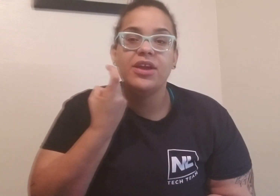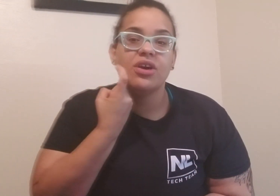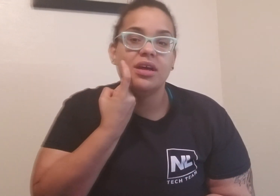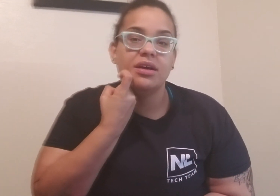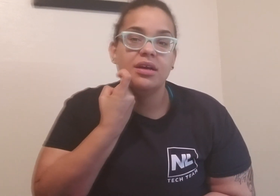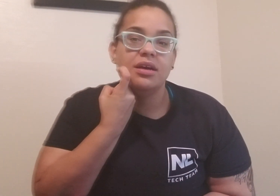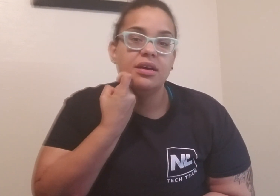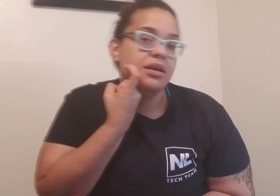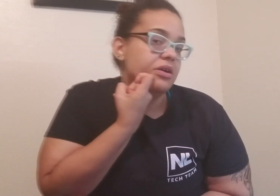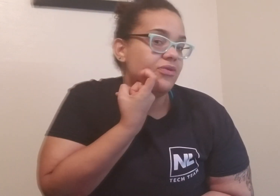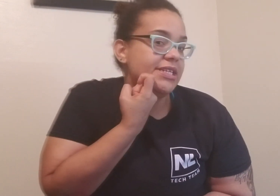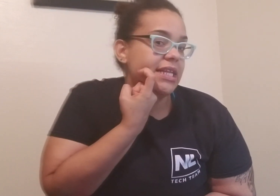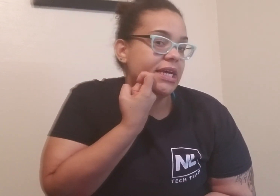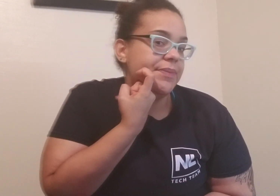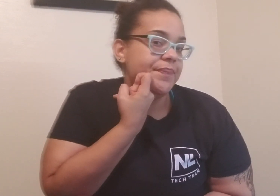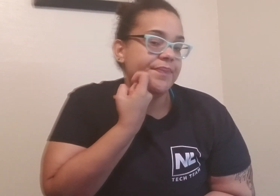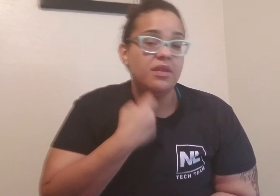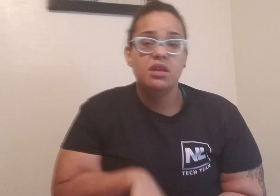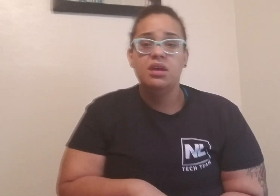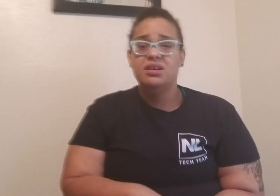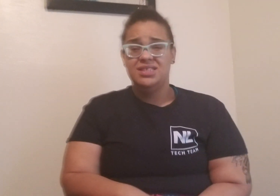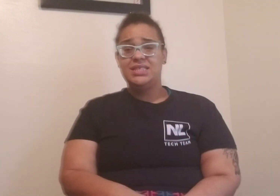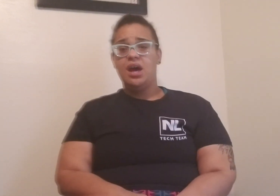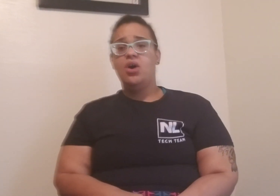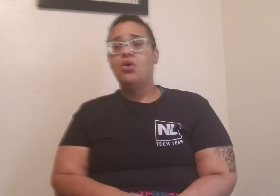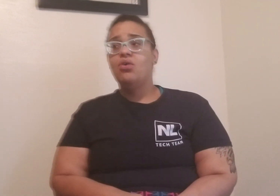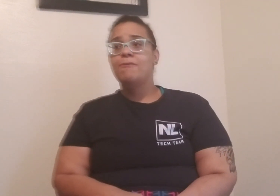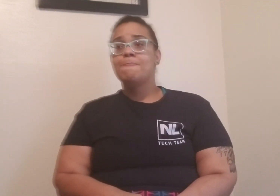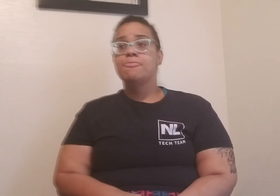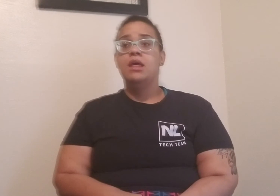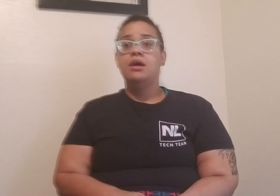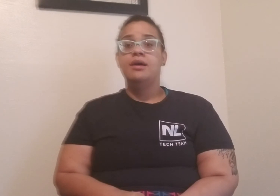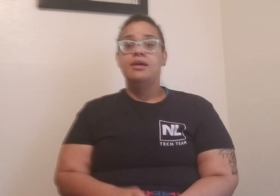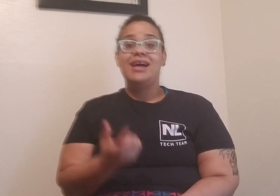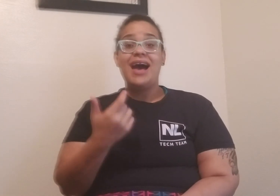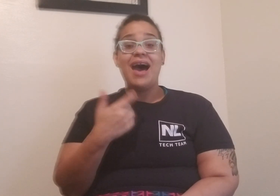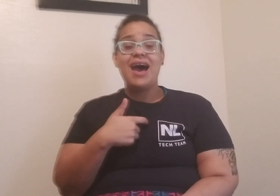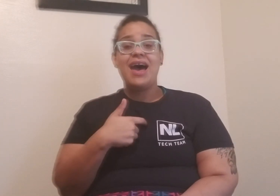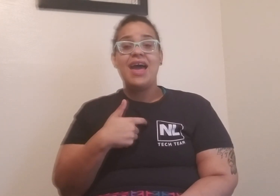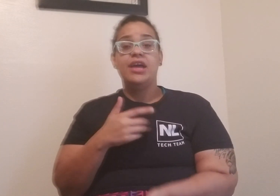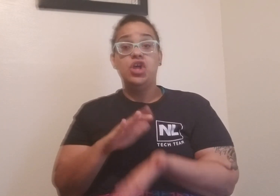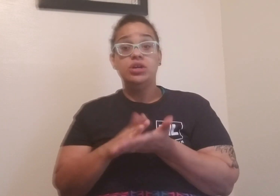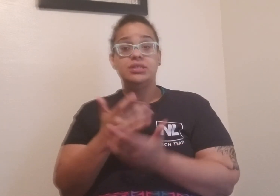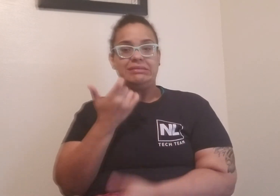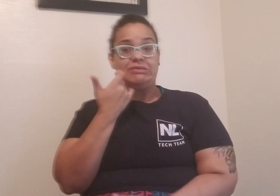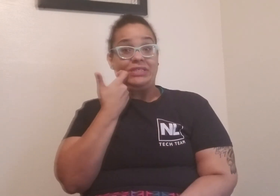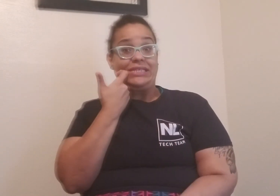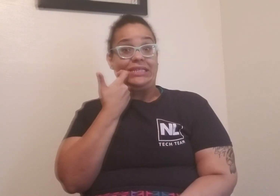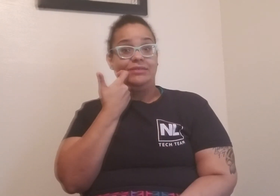gonna recently. So I cooked recently.